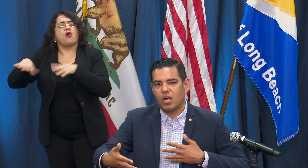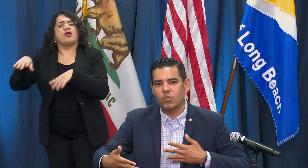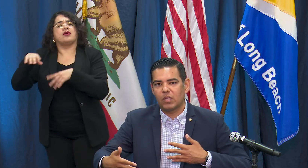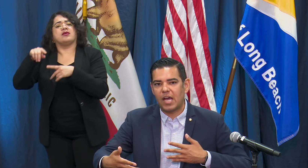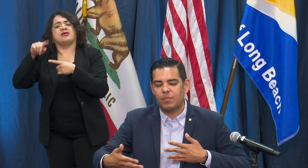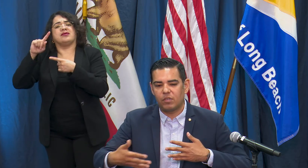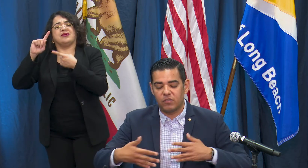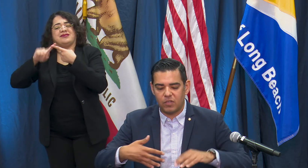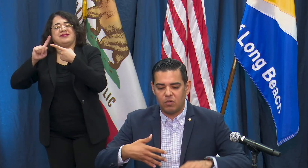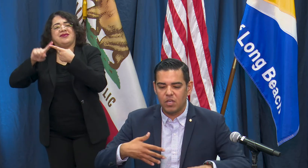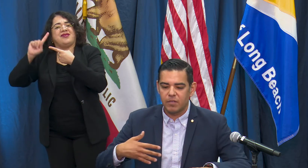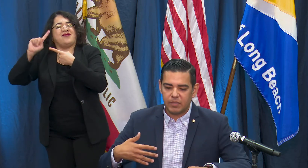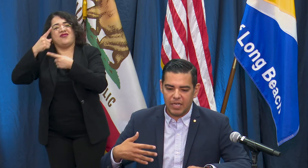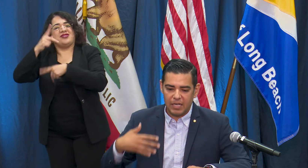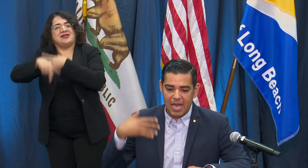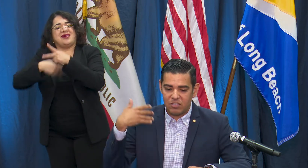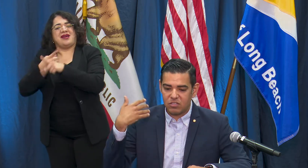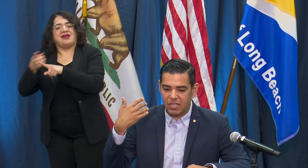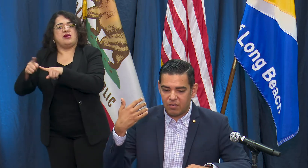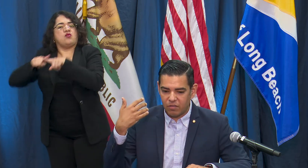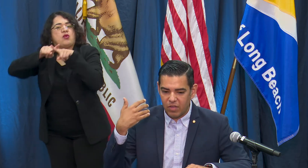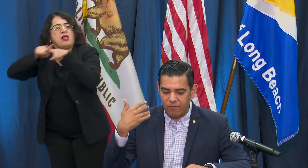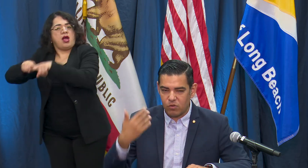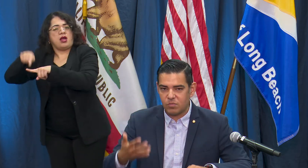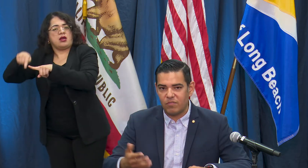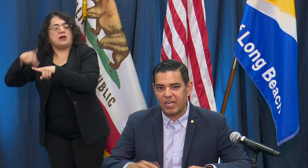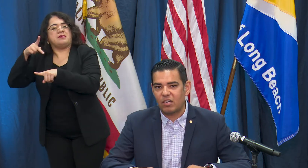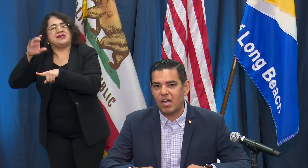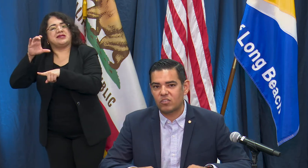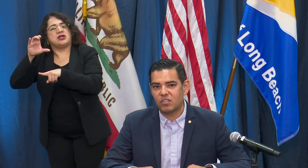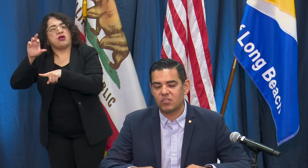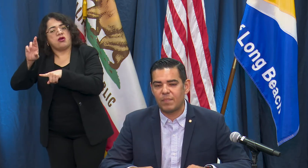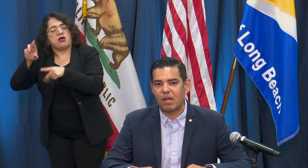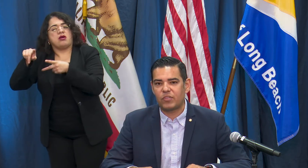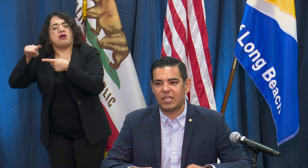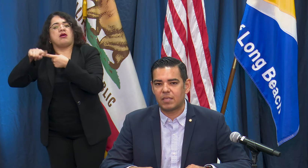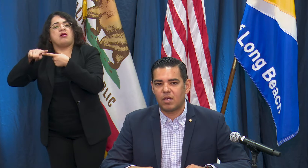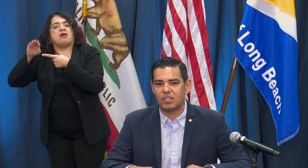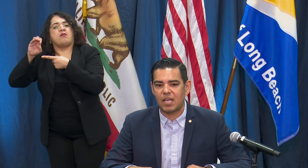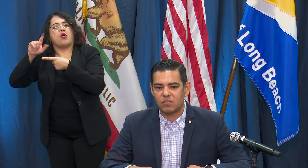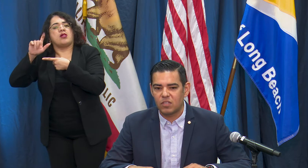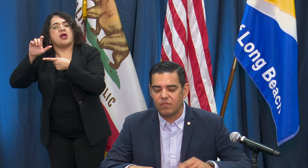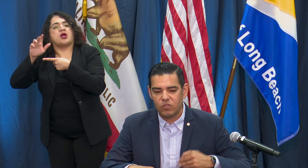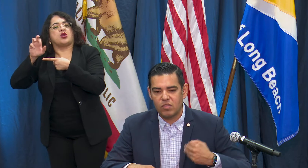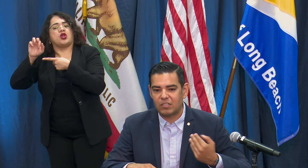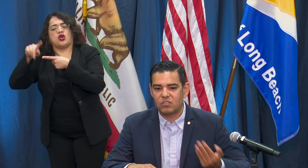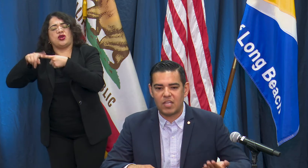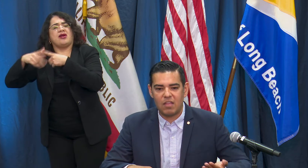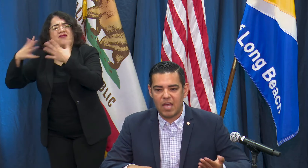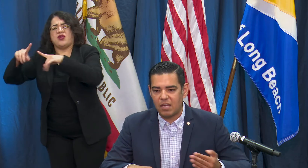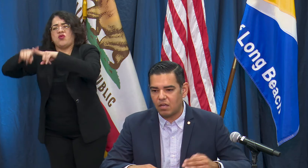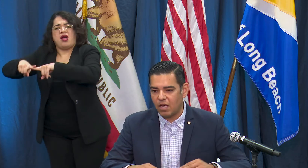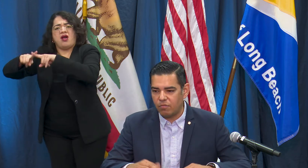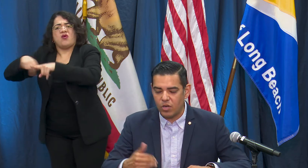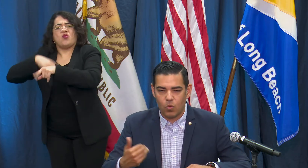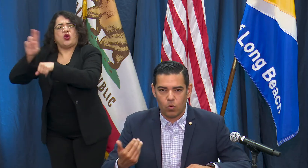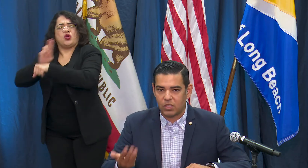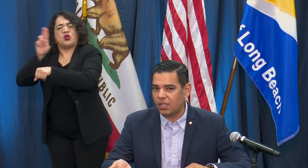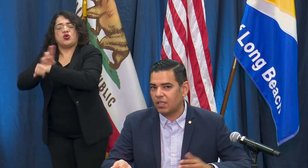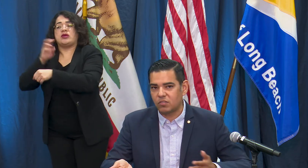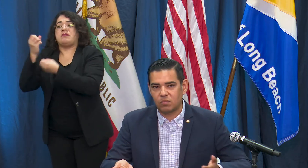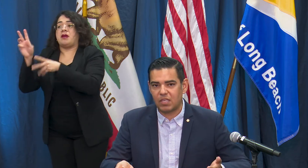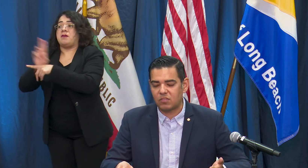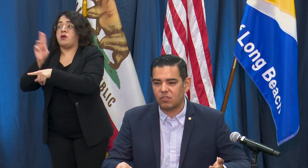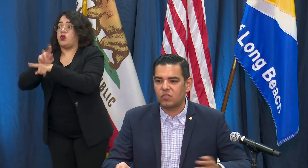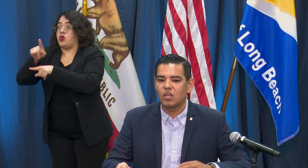much more unreliable. And so I just think that folks need to be very cautious about the antibody tests. It's not to say that they're not